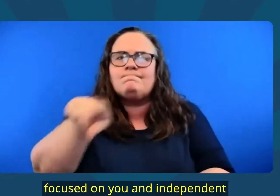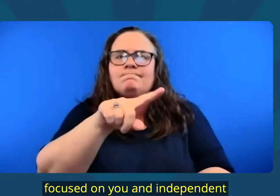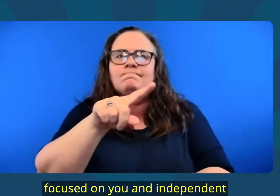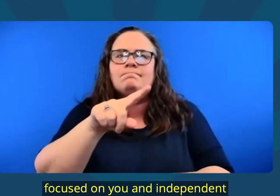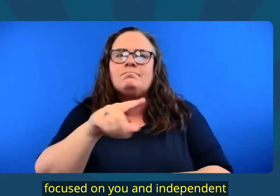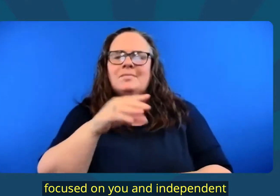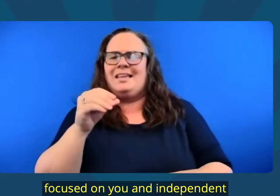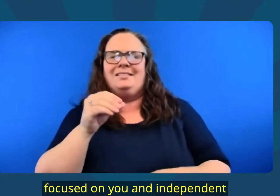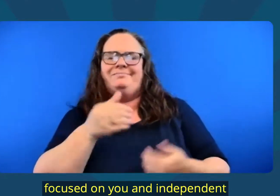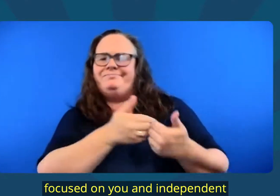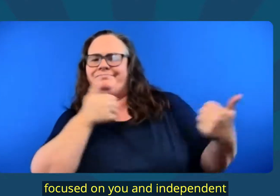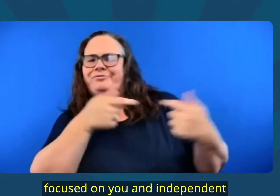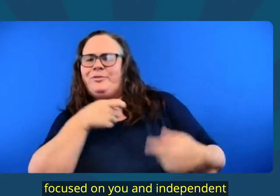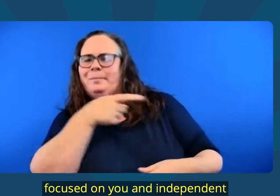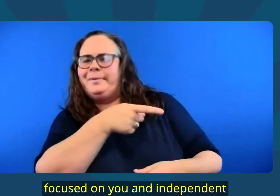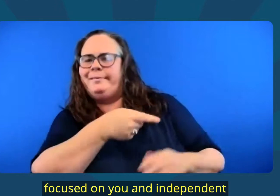interests.